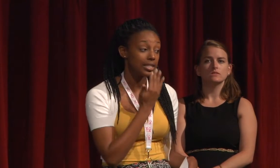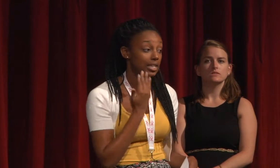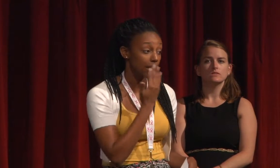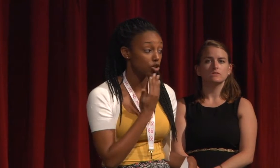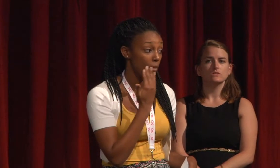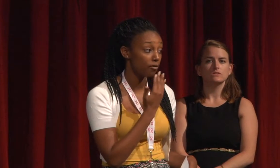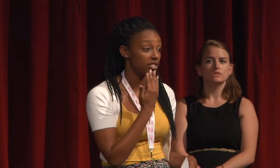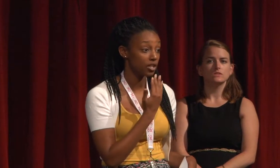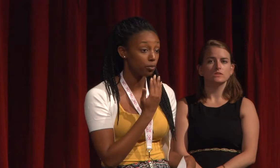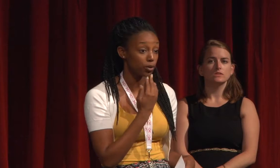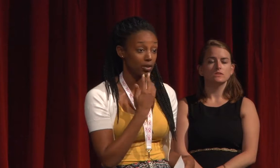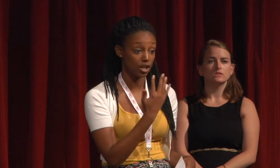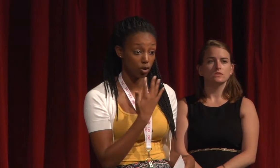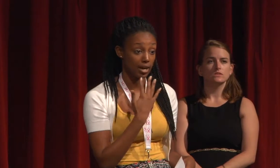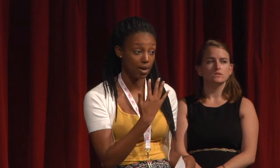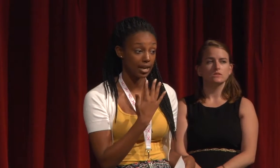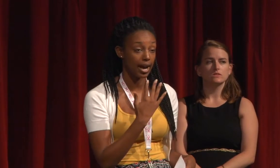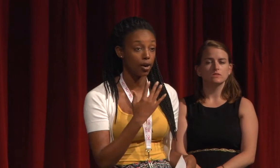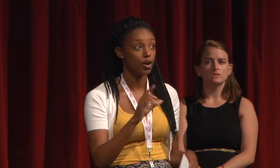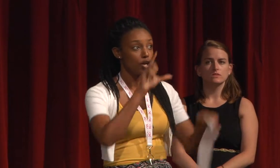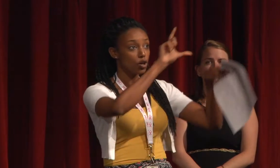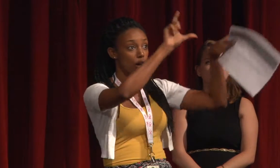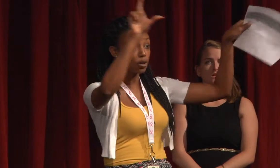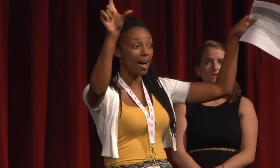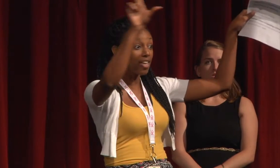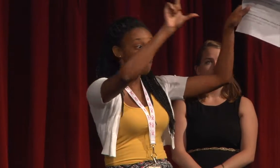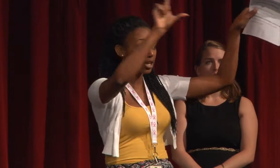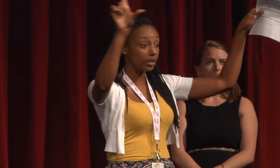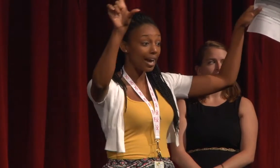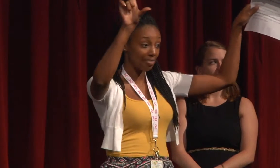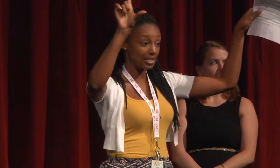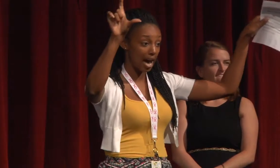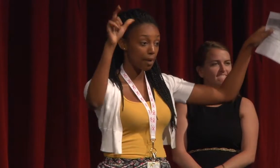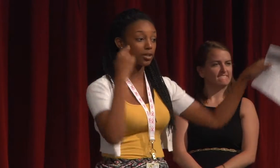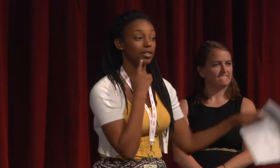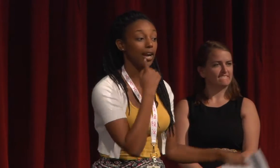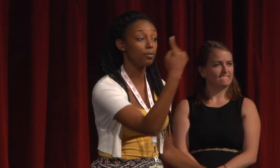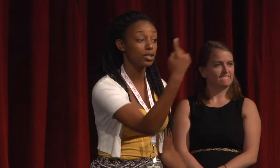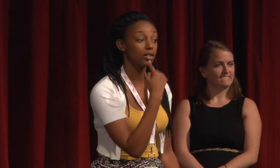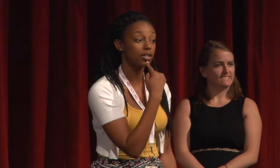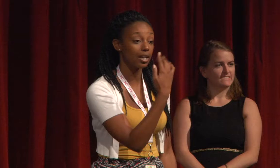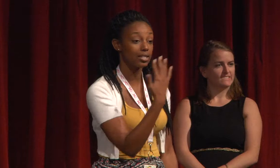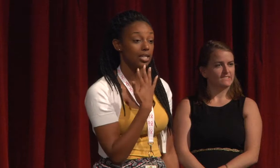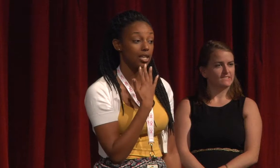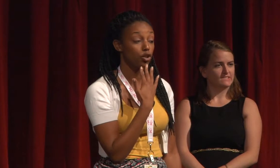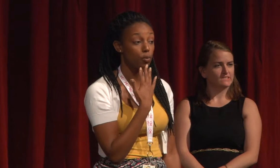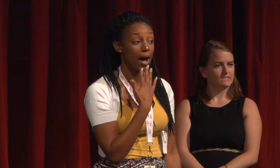see that your mouth is visible so they can try to make it out. You also have that mirror at the top so that they're able to look and see you